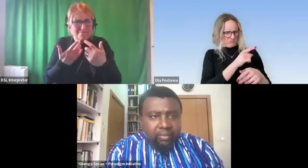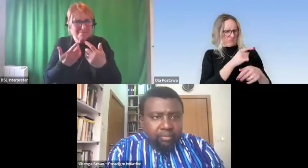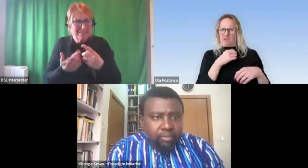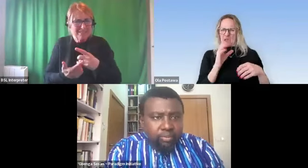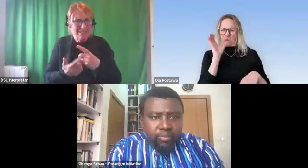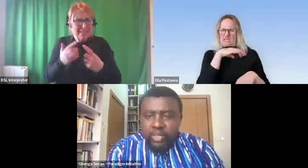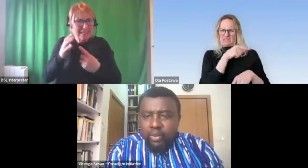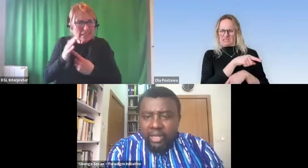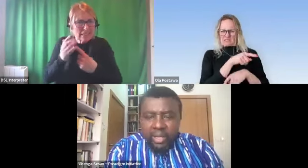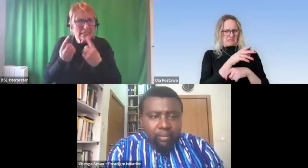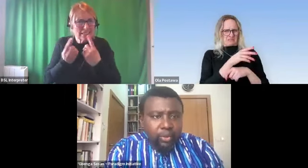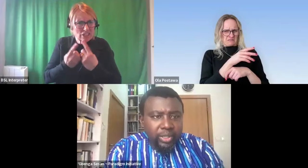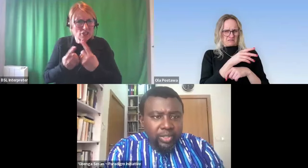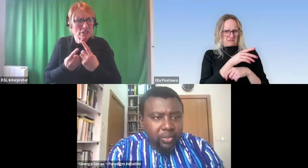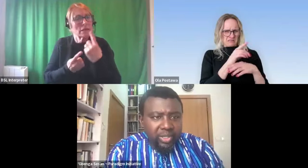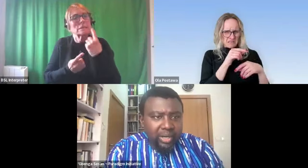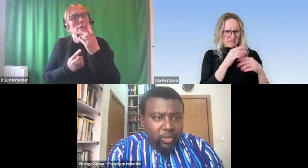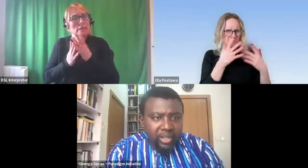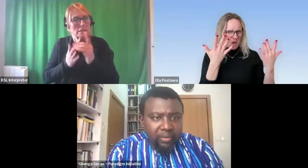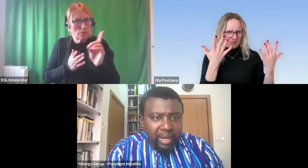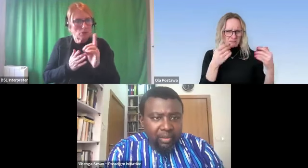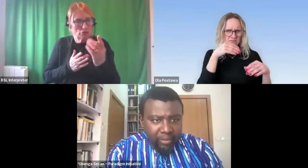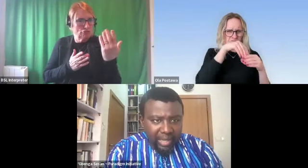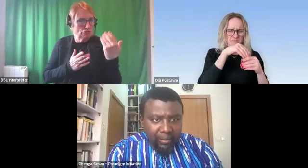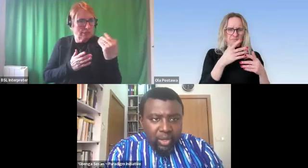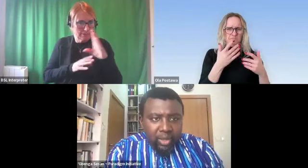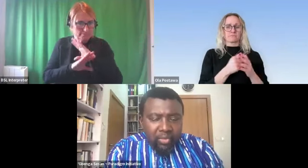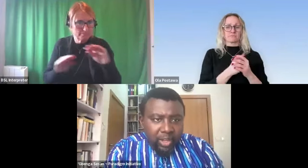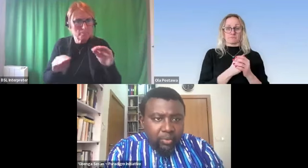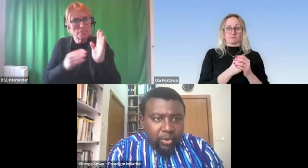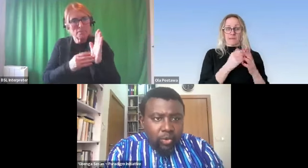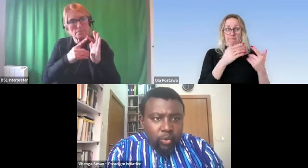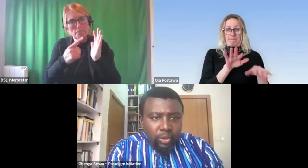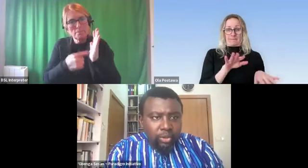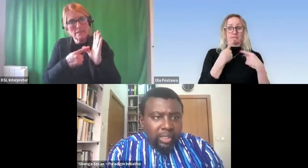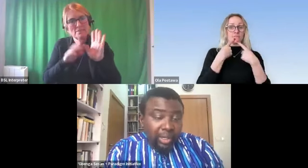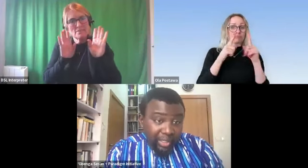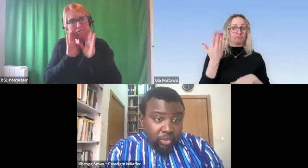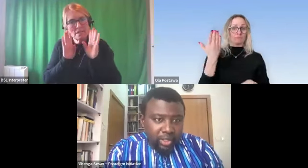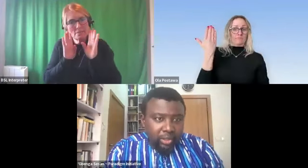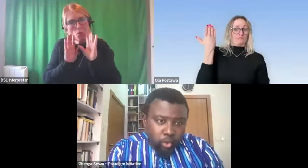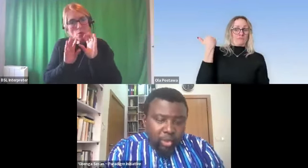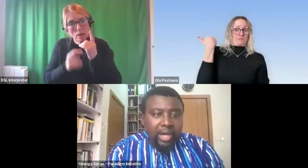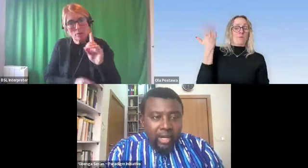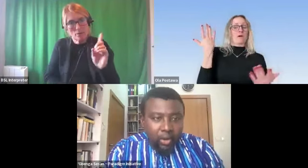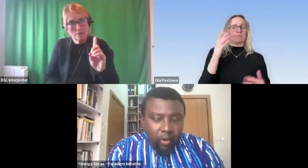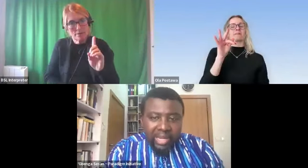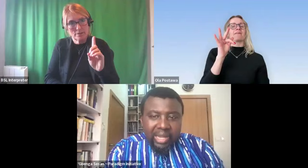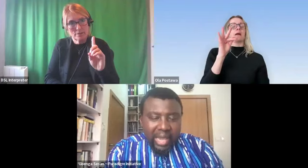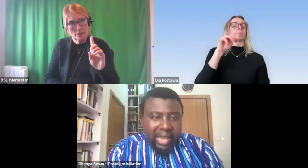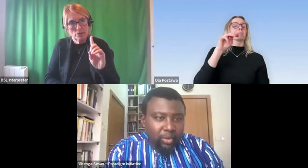conditions. A very simple example is the recent announcement by Meta that Facebook will literally